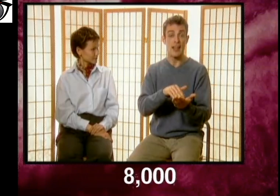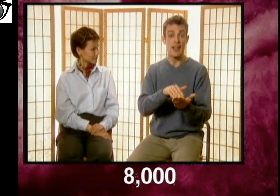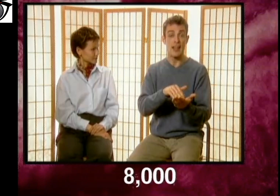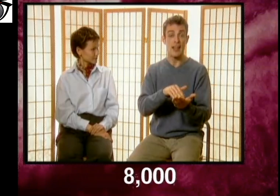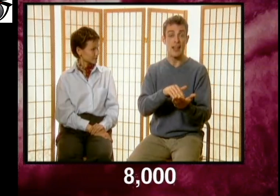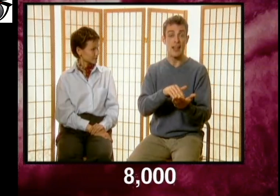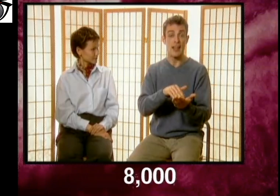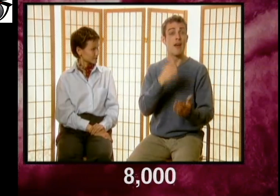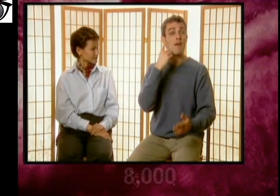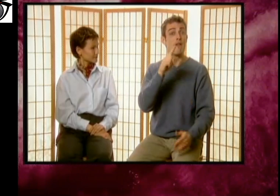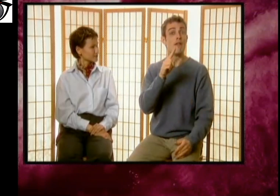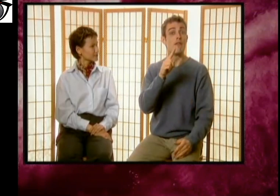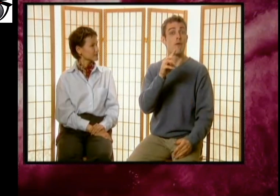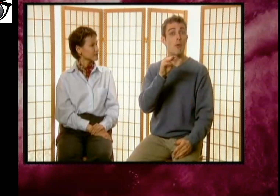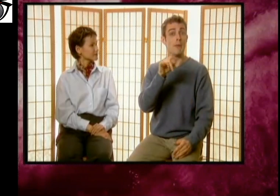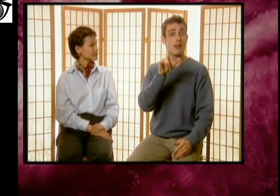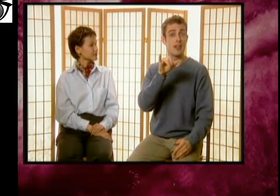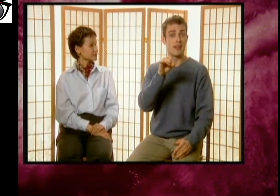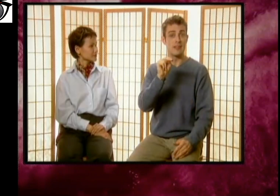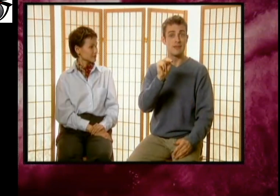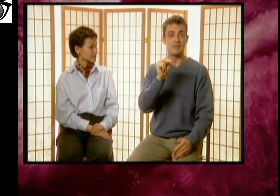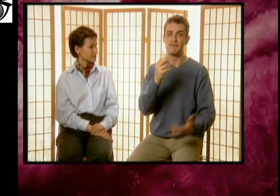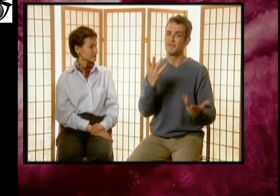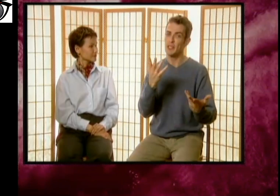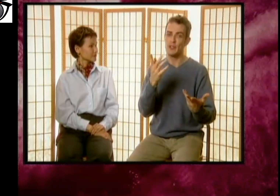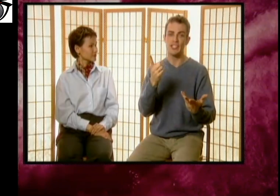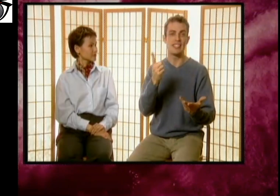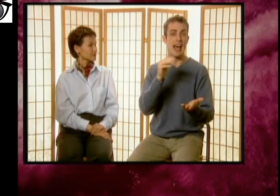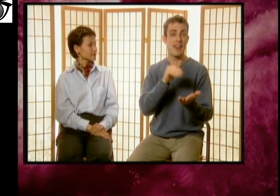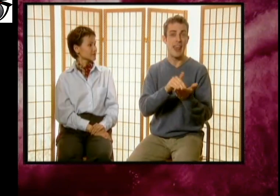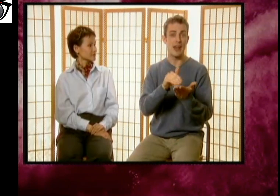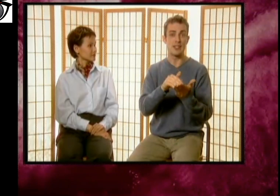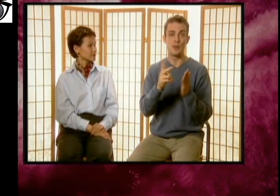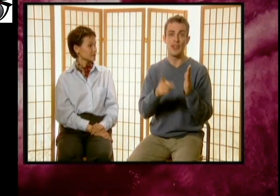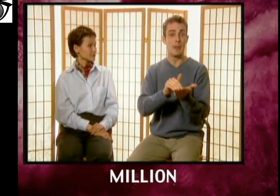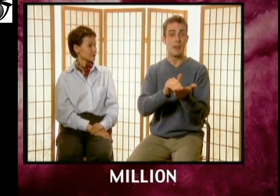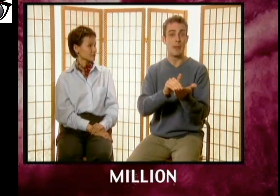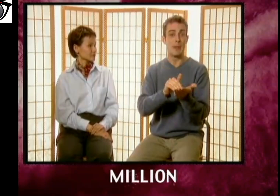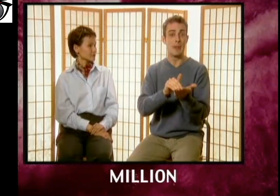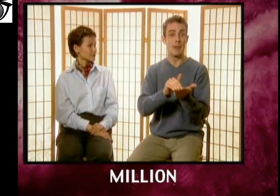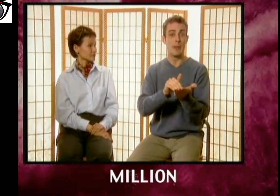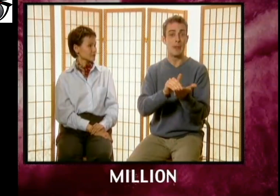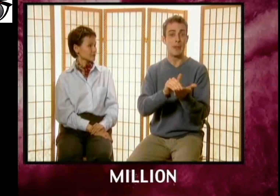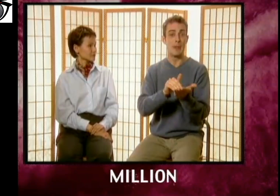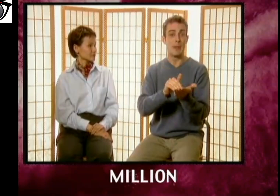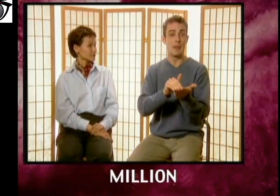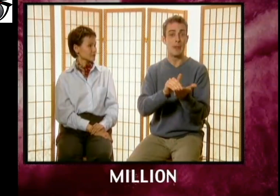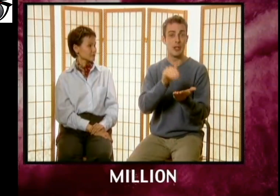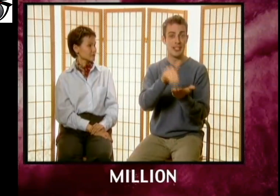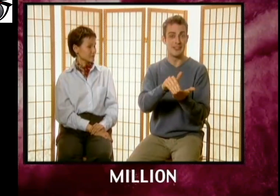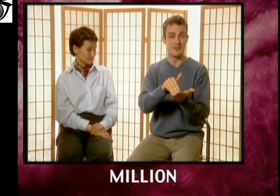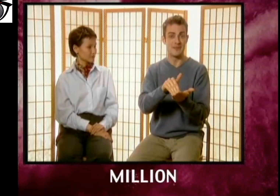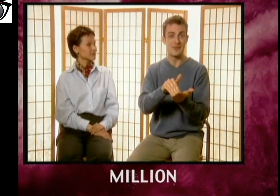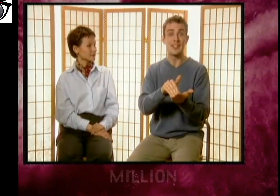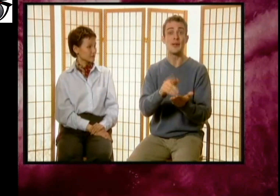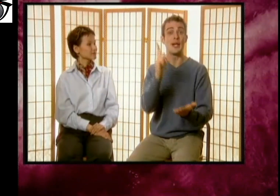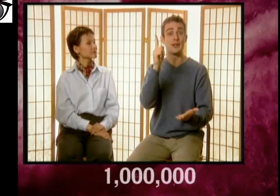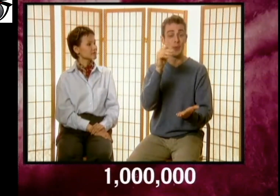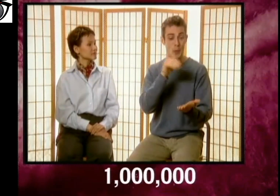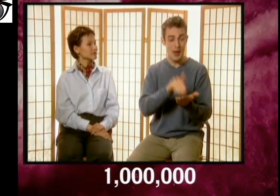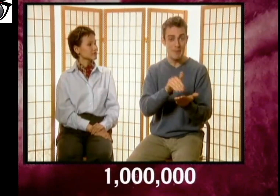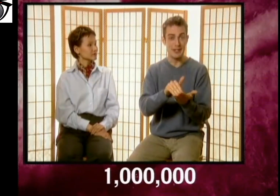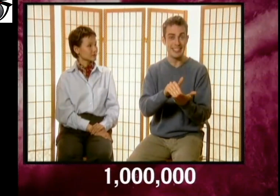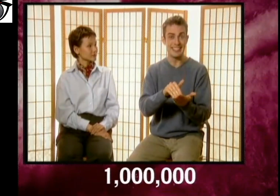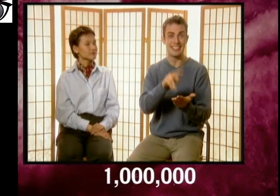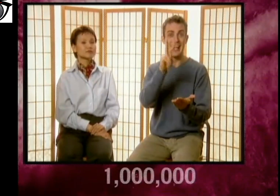6,000, 8,000. For million, you just sign 1,000 with the double movement. Million. So